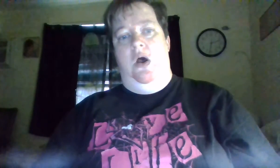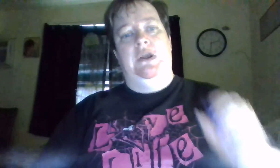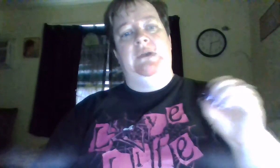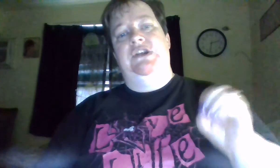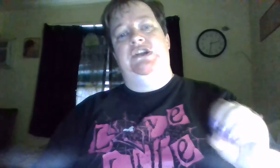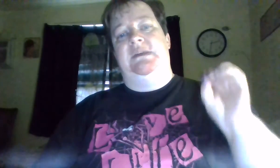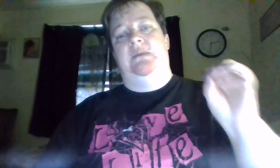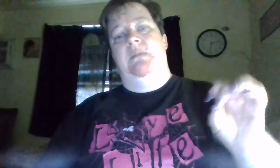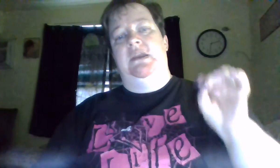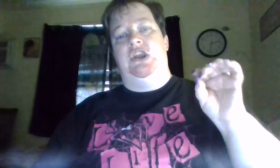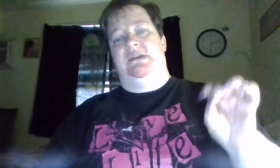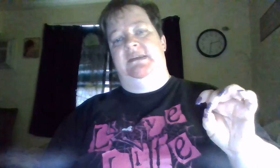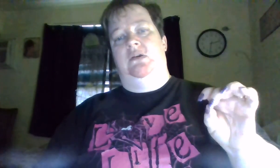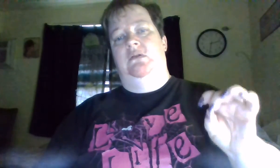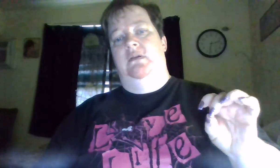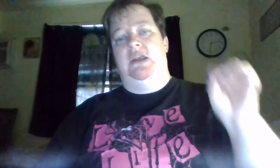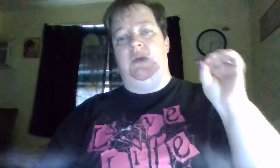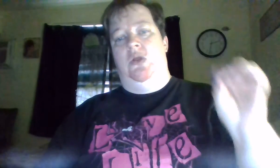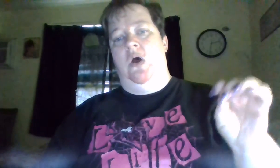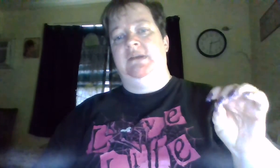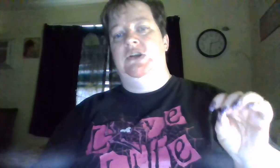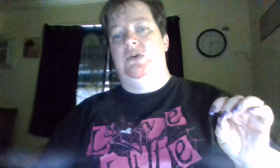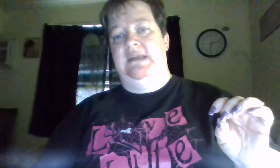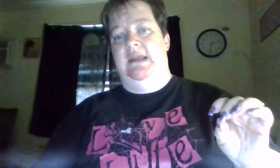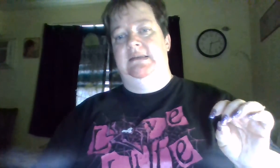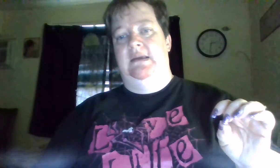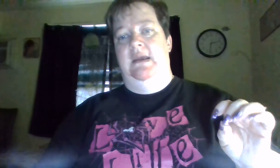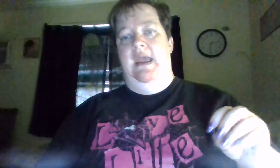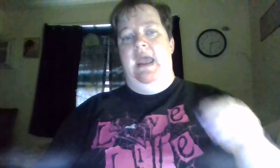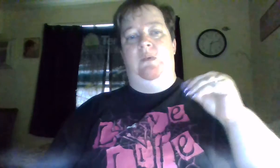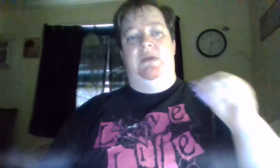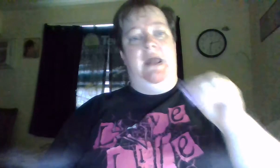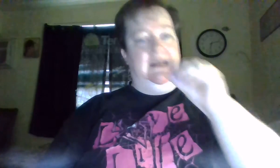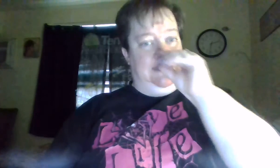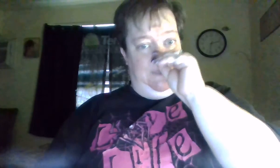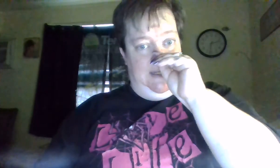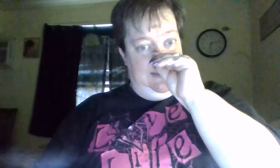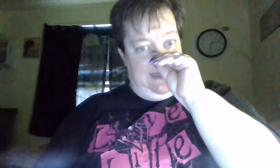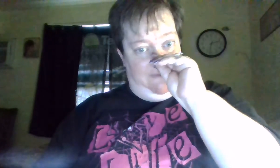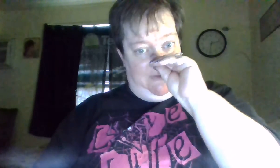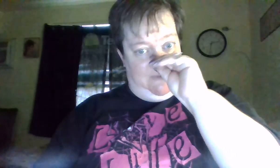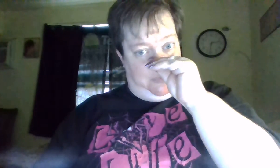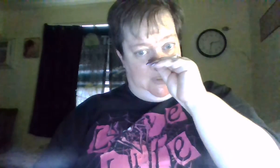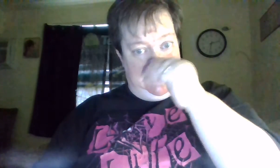All you need to do is admit that you're a sinner, that you are lost in your sins, and without accepting the gift of his precious